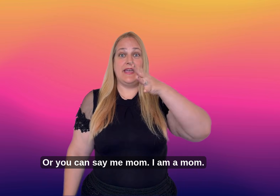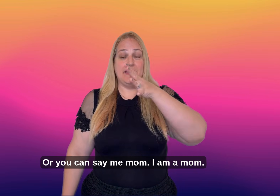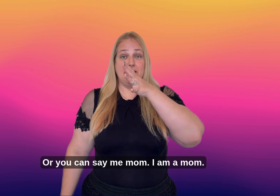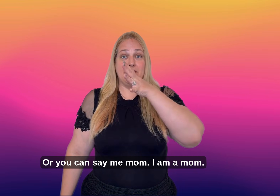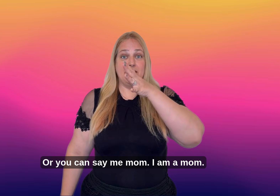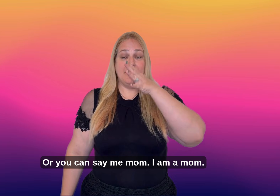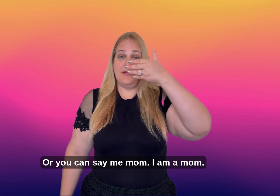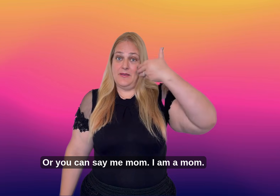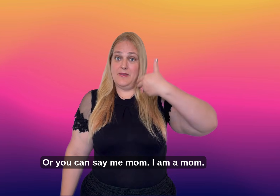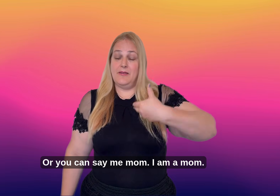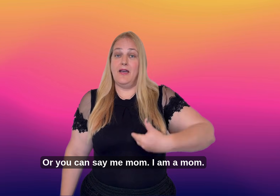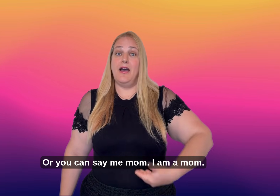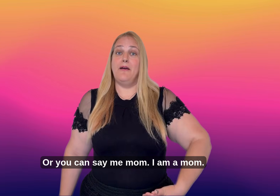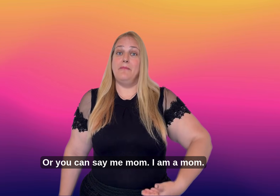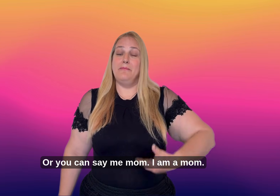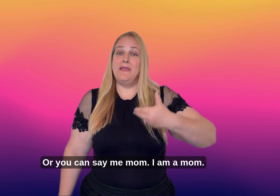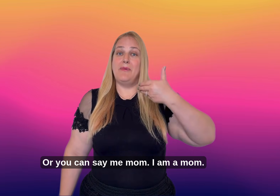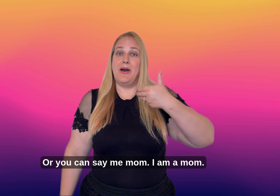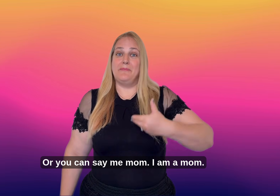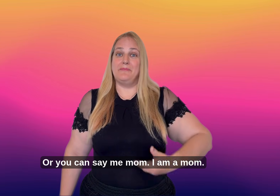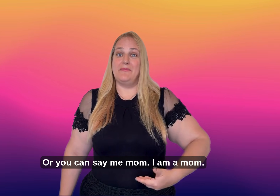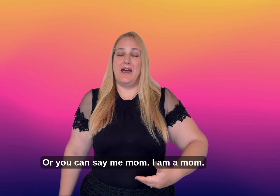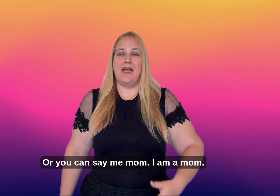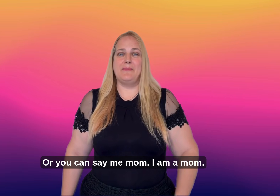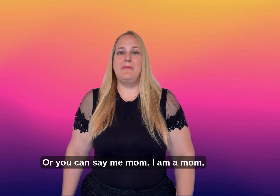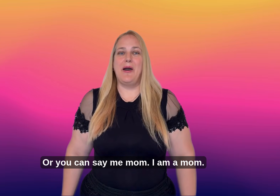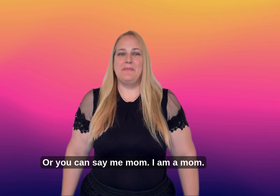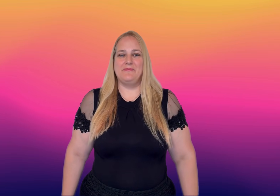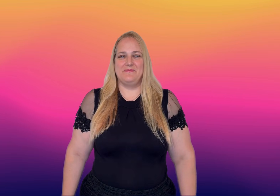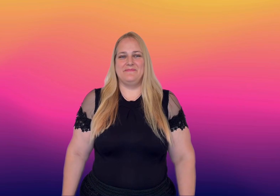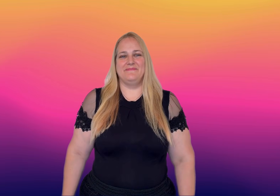say, me, mom. I'm a mom.